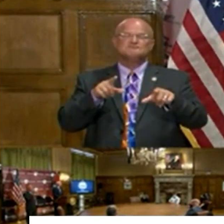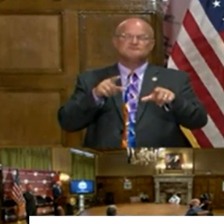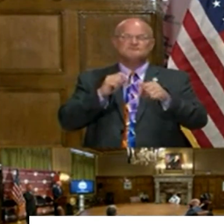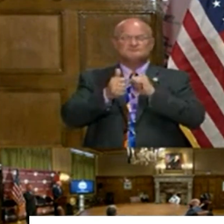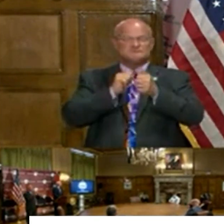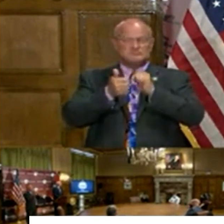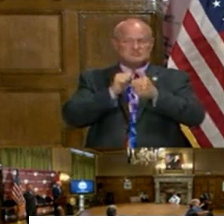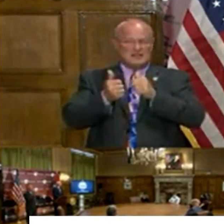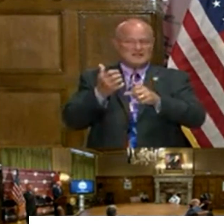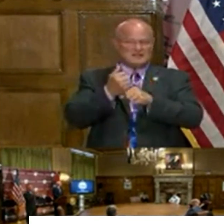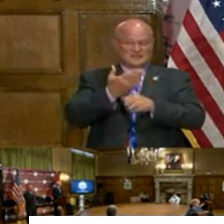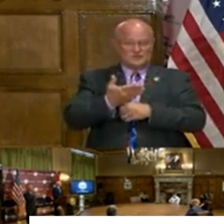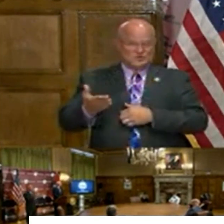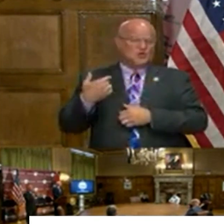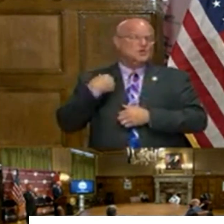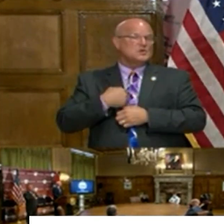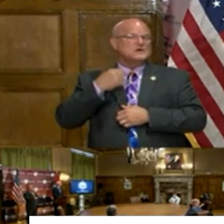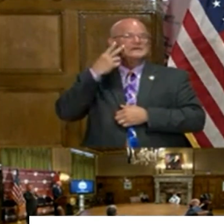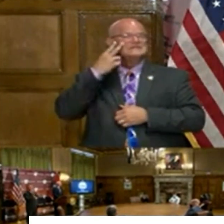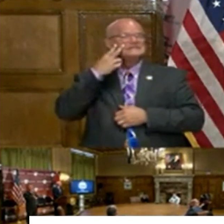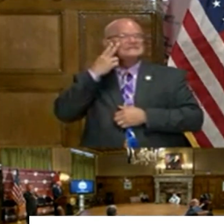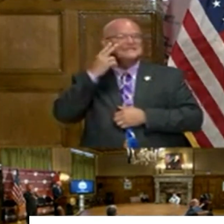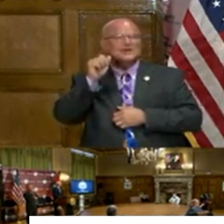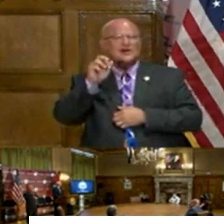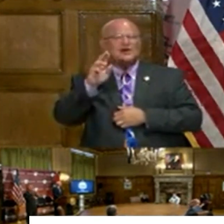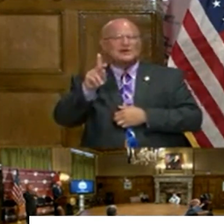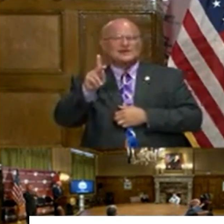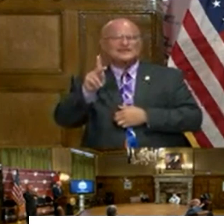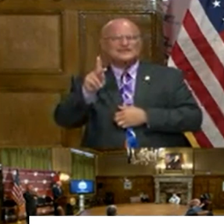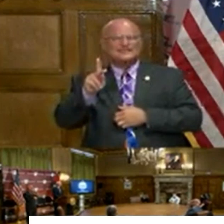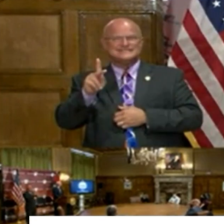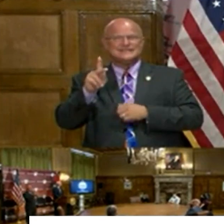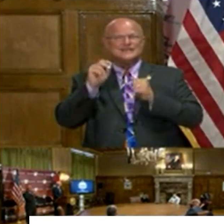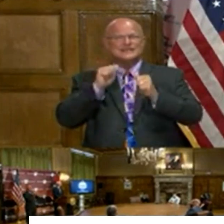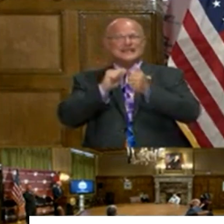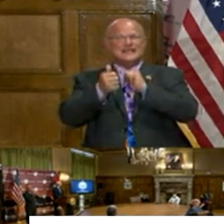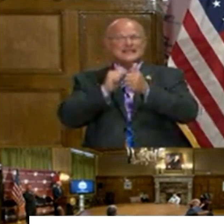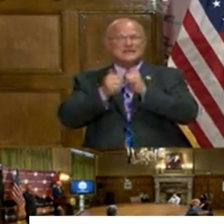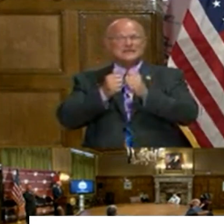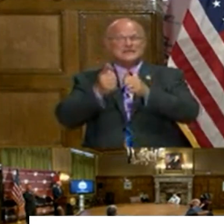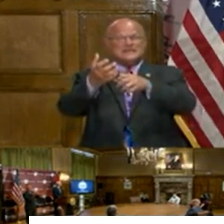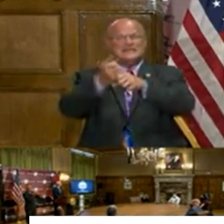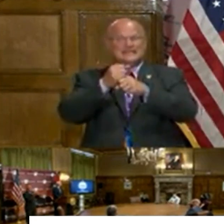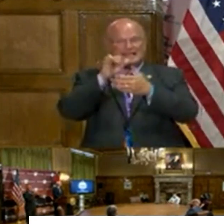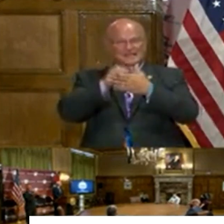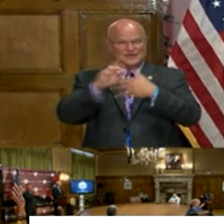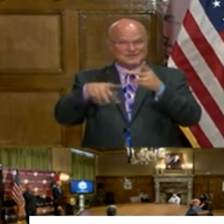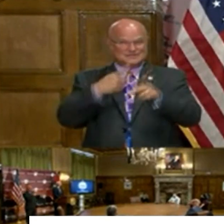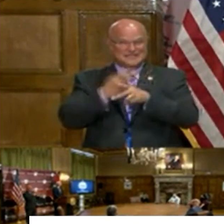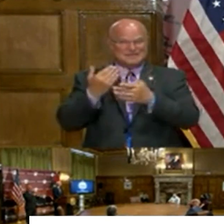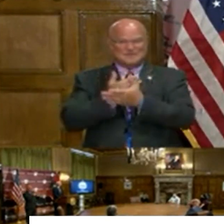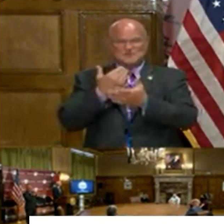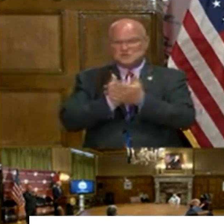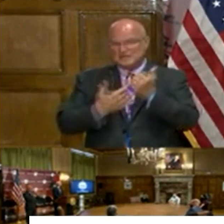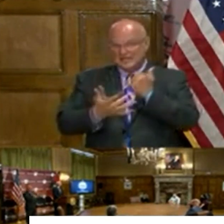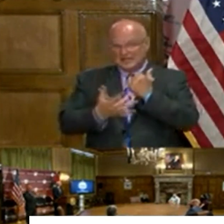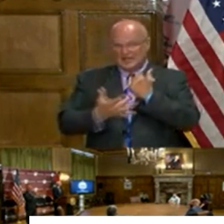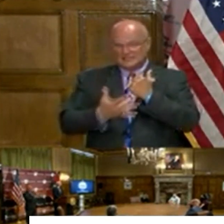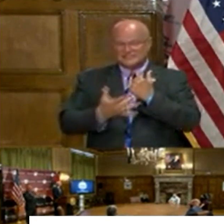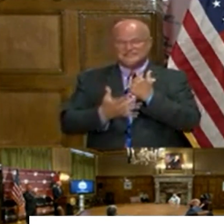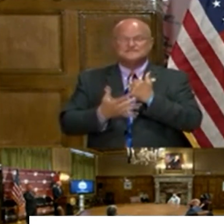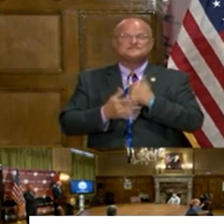competitive to get those resources. We'll see where Arkansas can compete to get those type of new